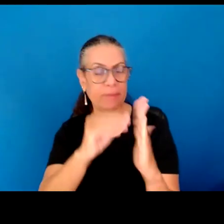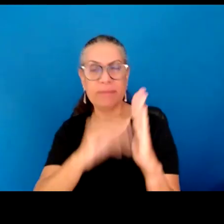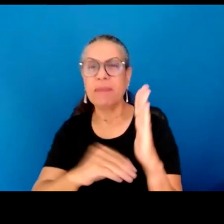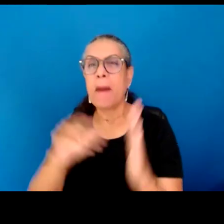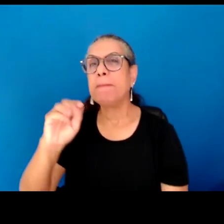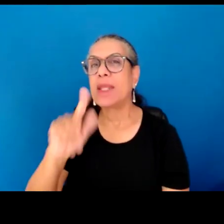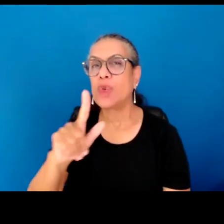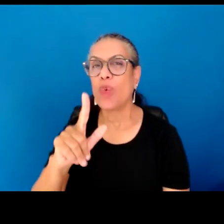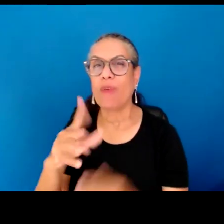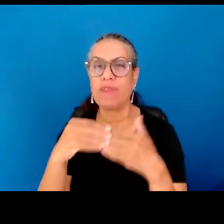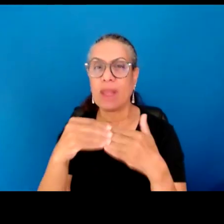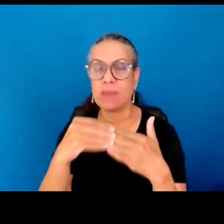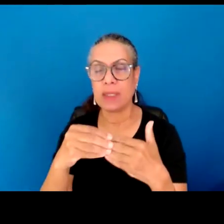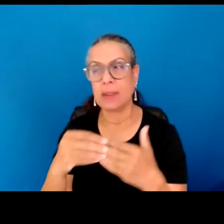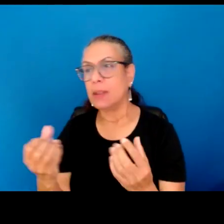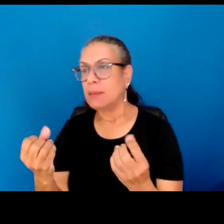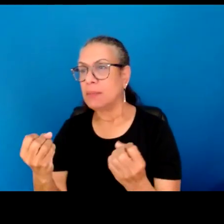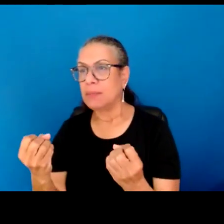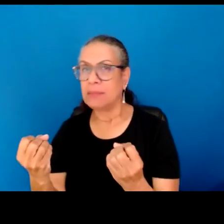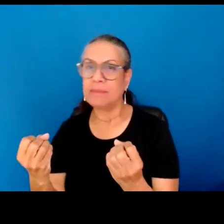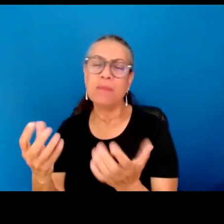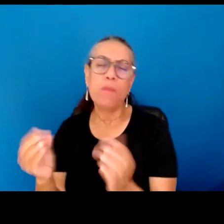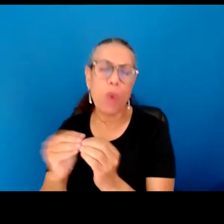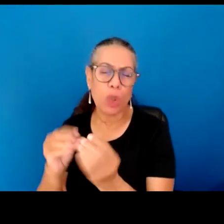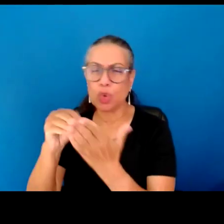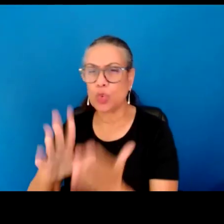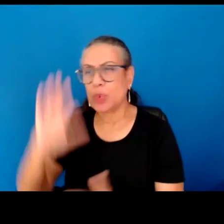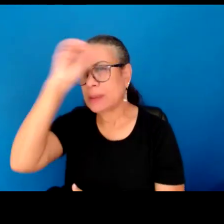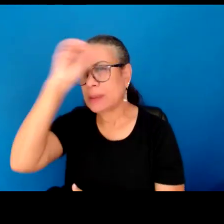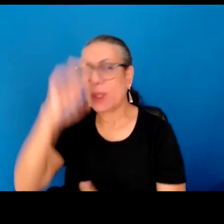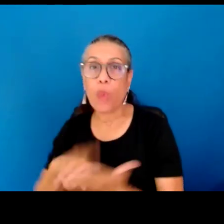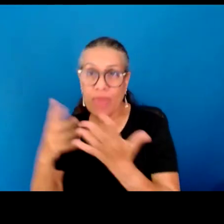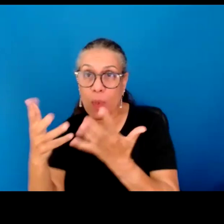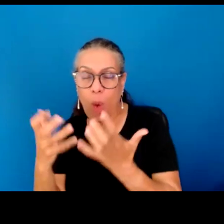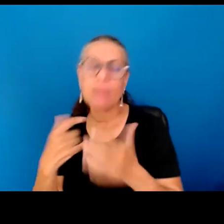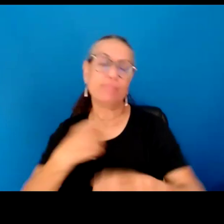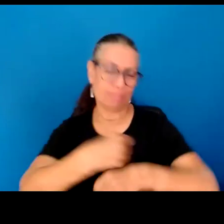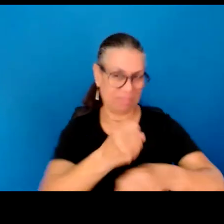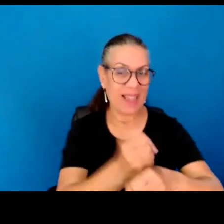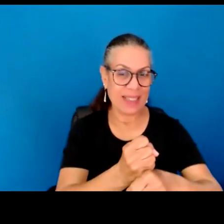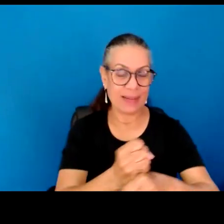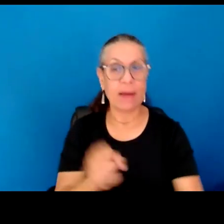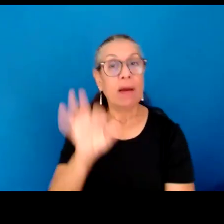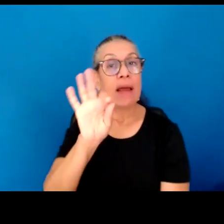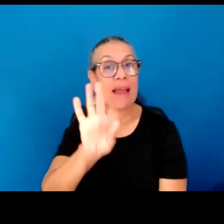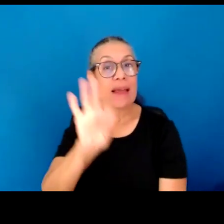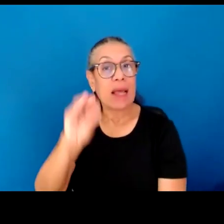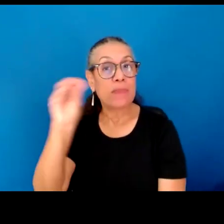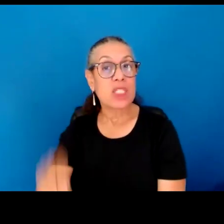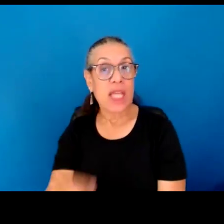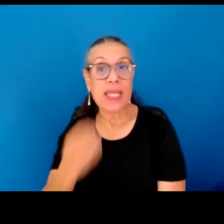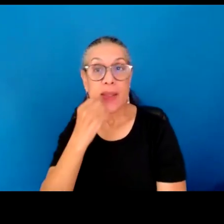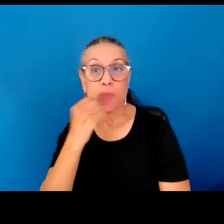shared last year. Students having more voice in the menu, which they absolutely love. Currently, 99% of the